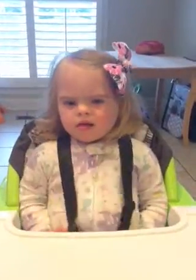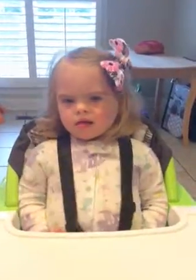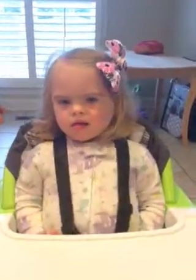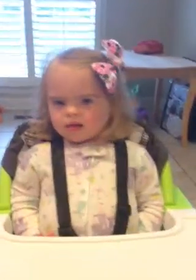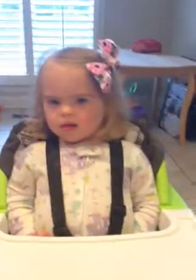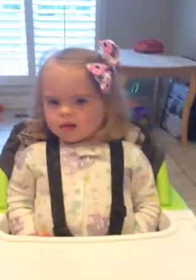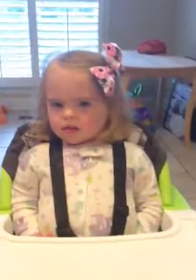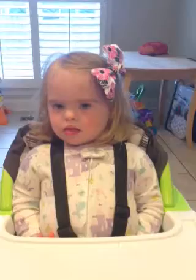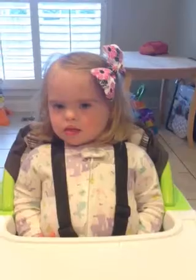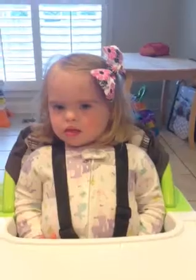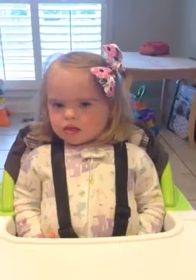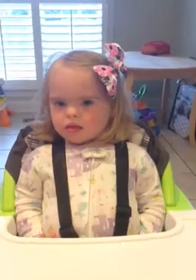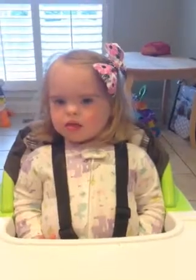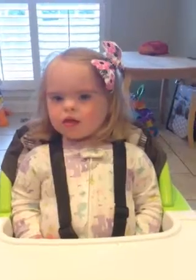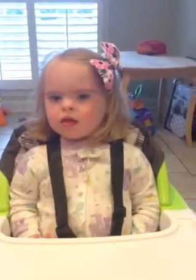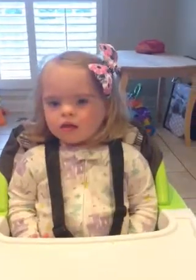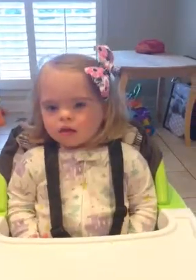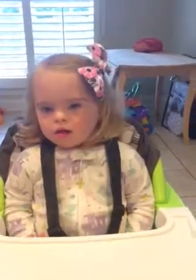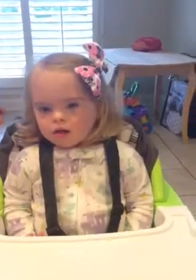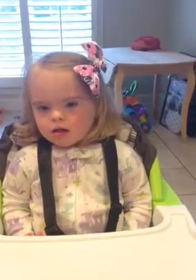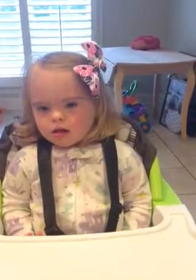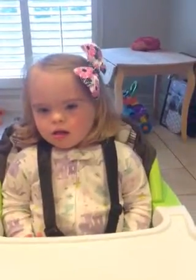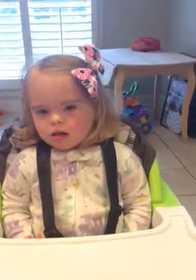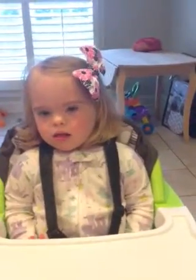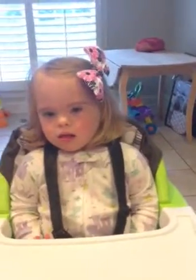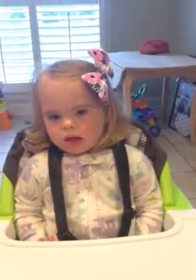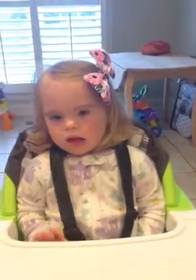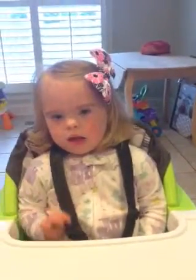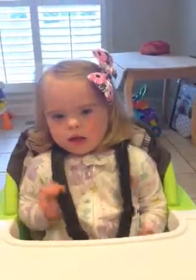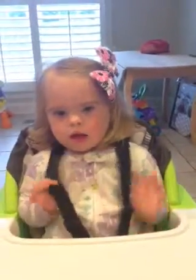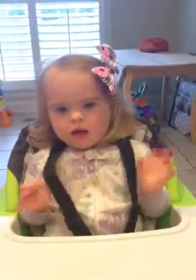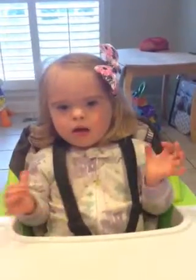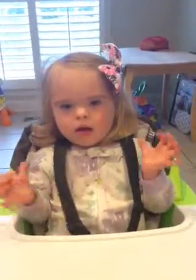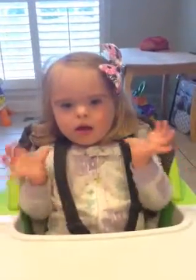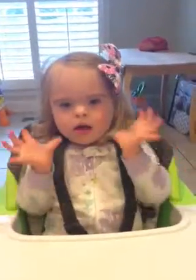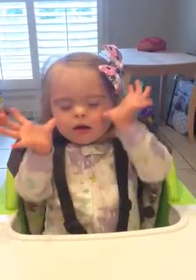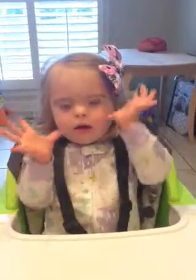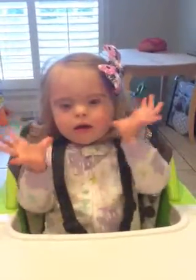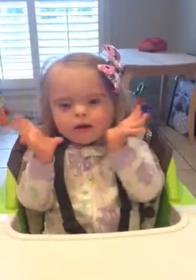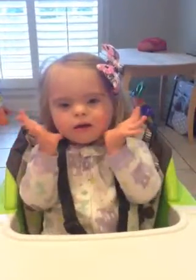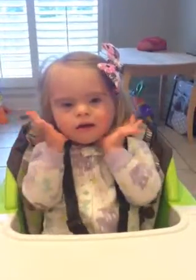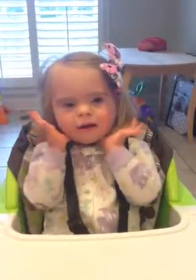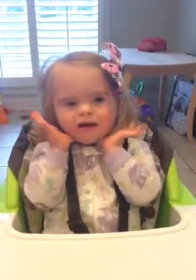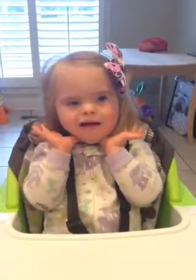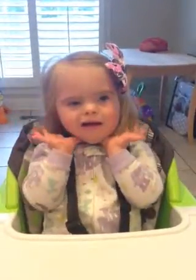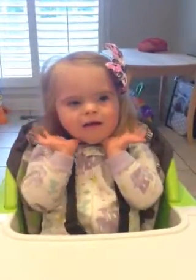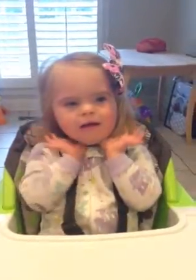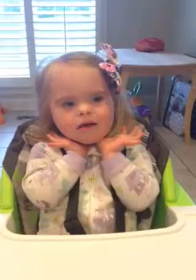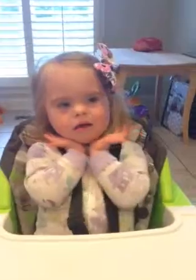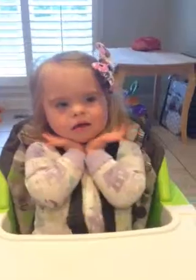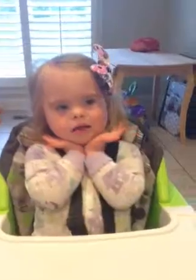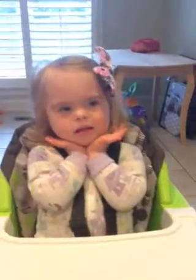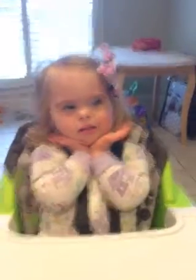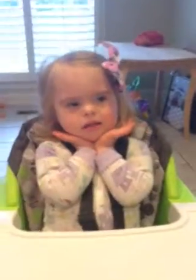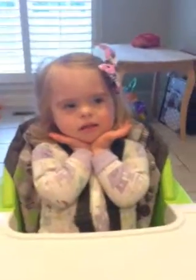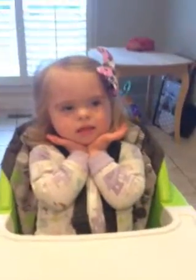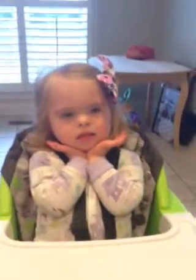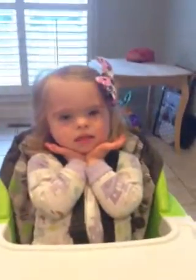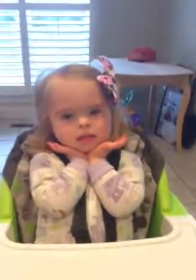that one again all the way up here? Sad. Like we're crying. Can you say sad? Good. What about when you want to go